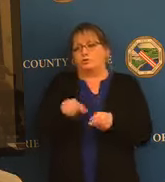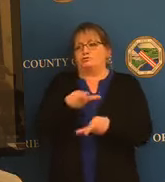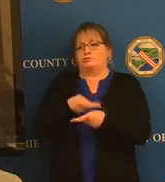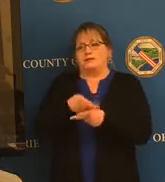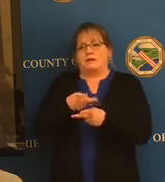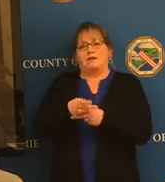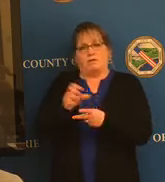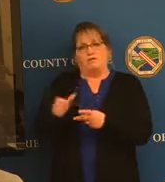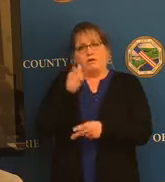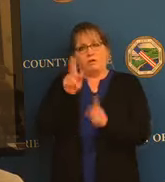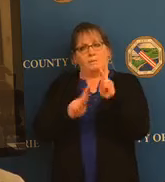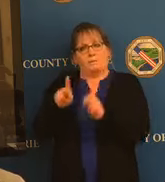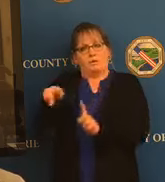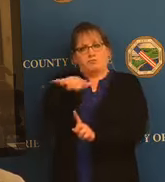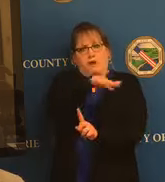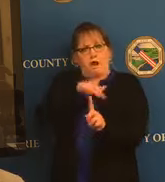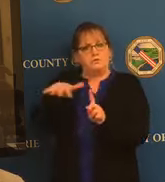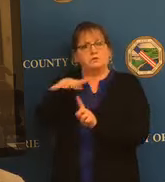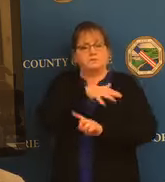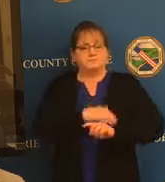of the people around you.